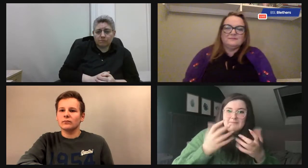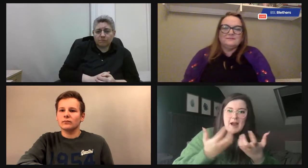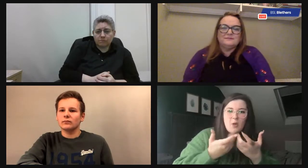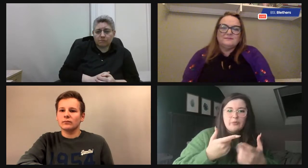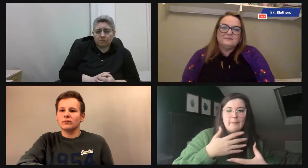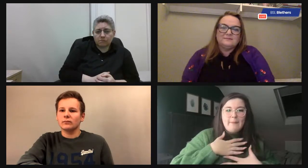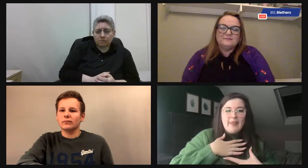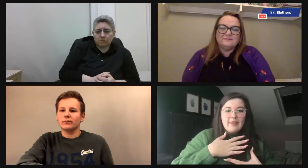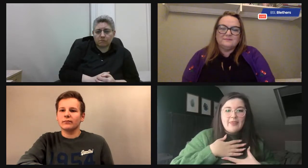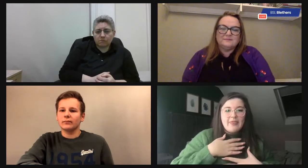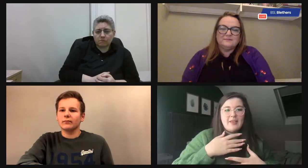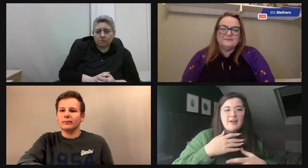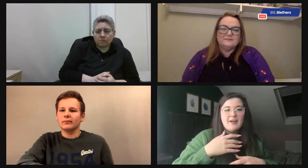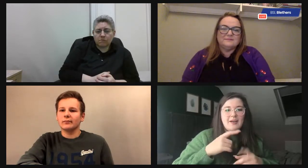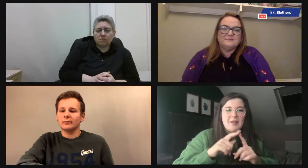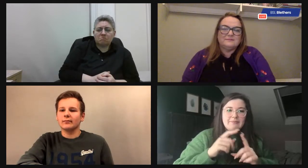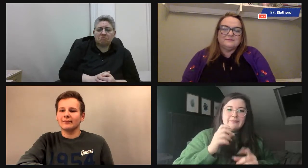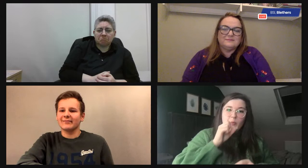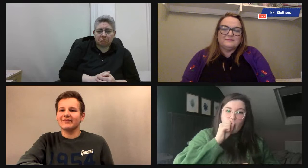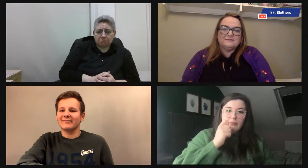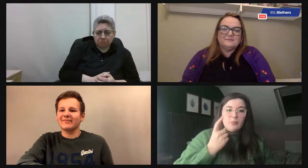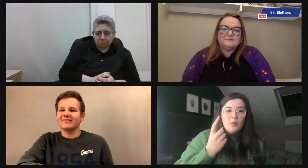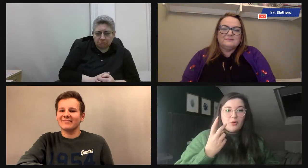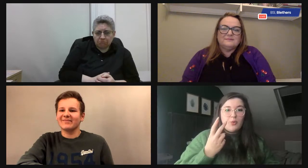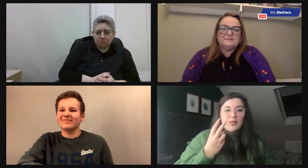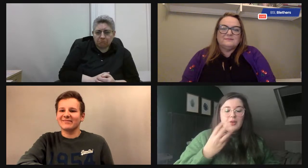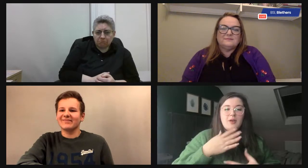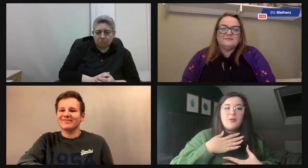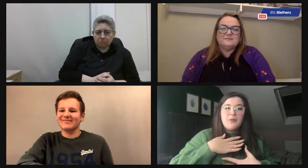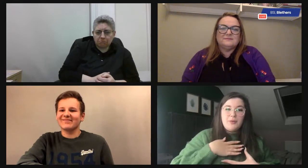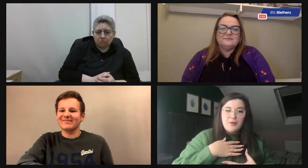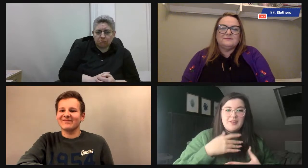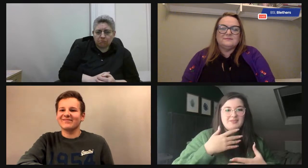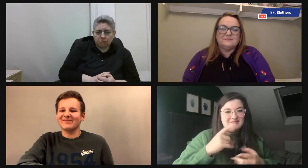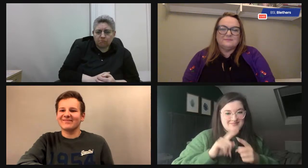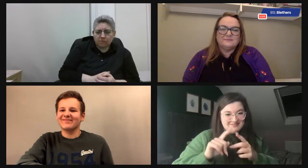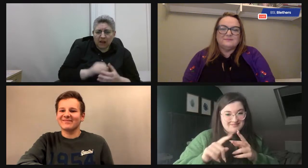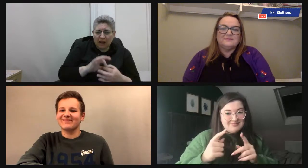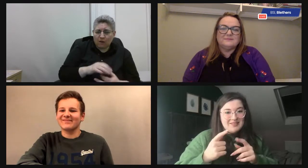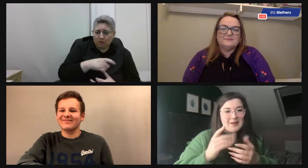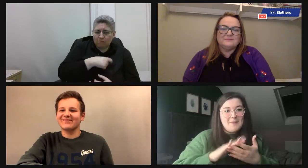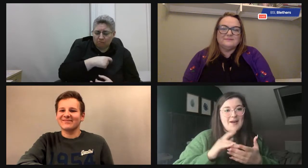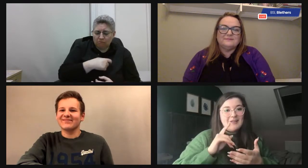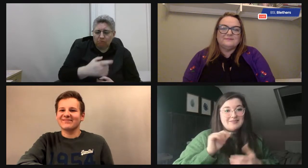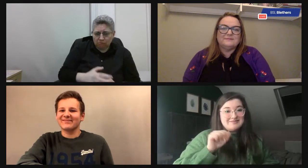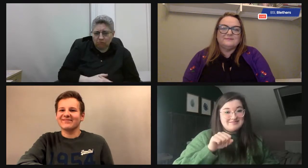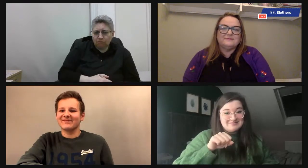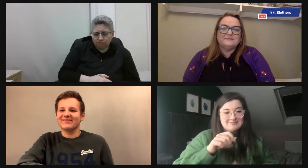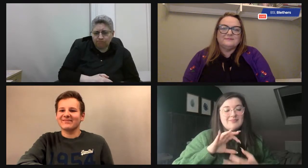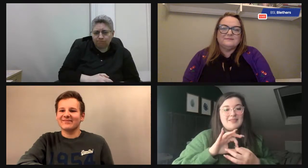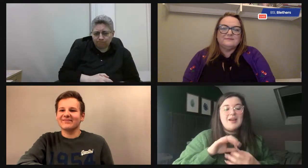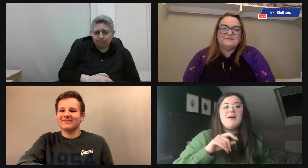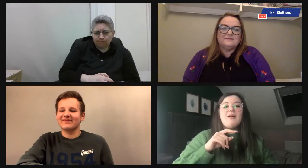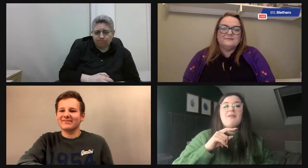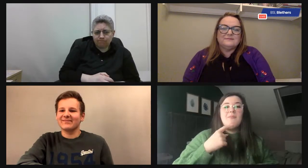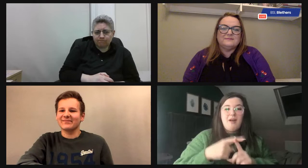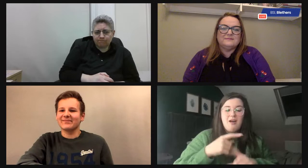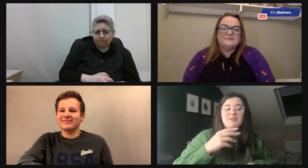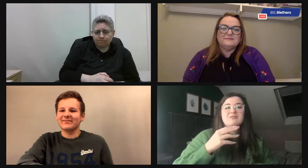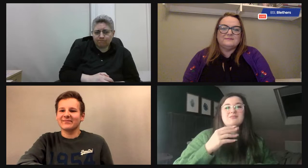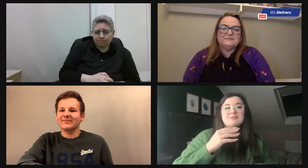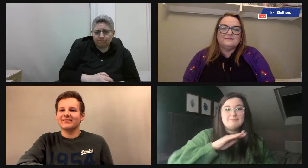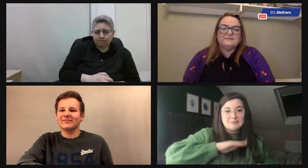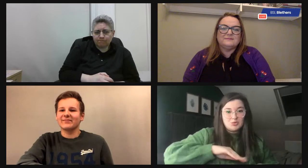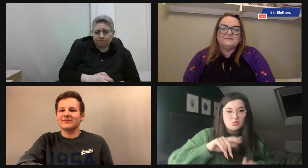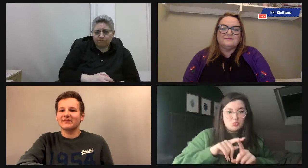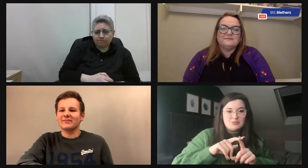if we create some sort of app Yeah, that gives absolutely. tips, on how to breathe and sort of calm and things like that in